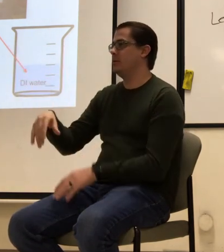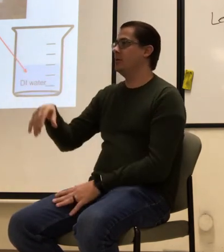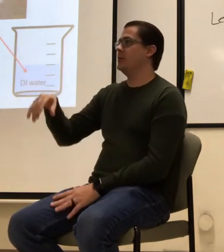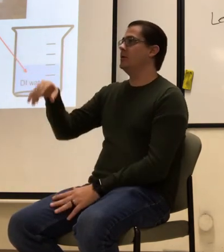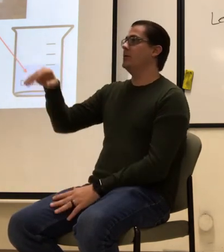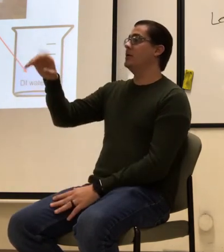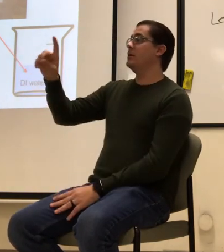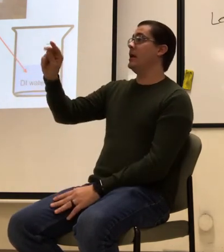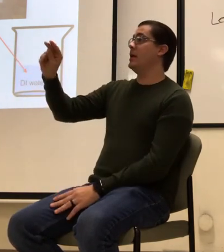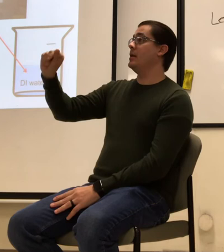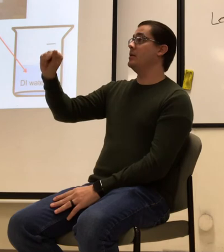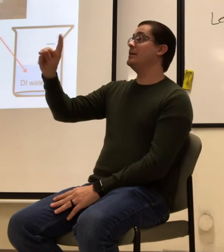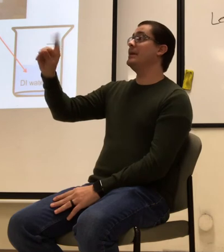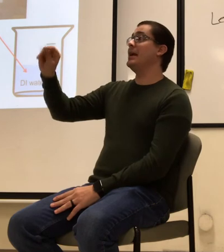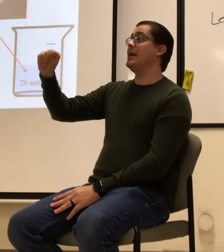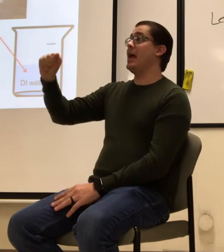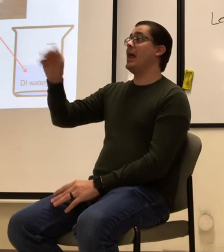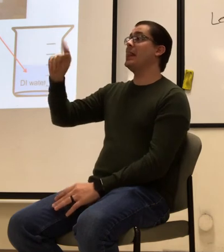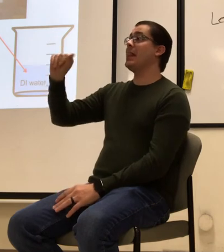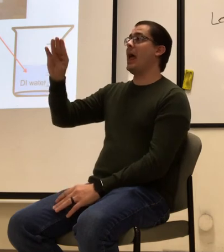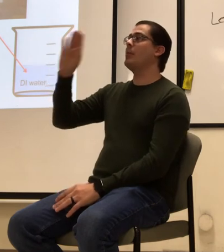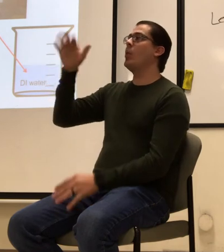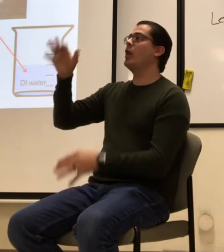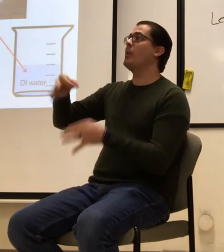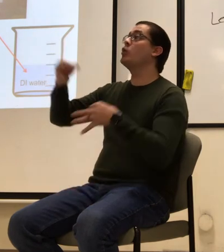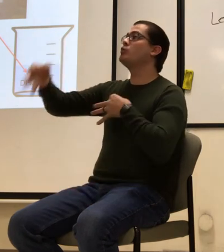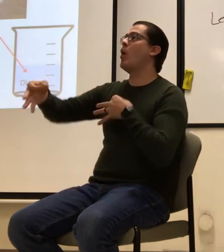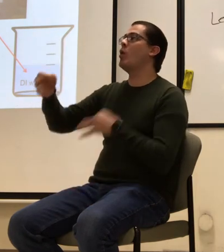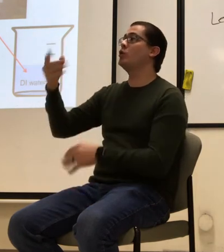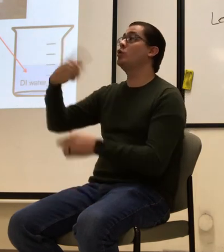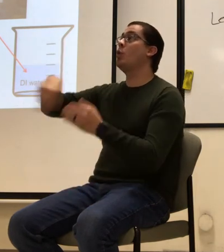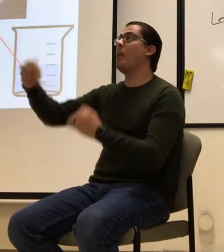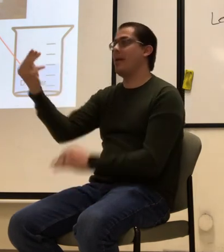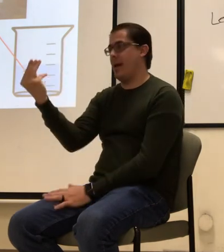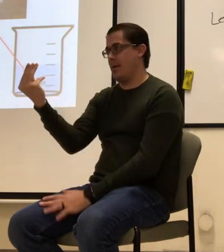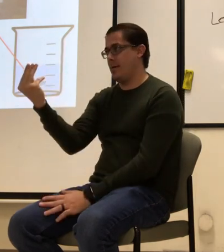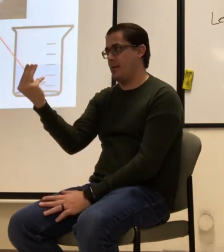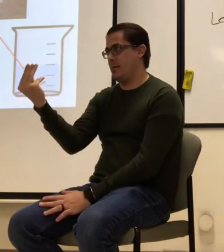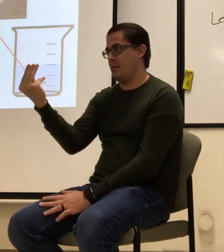DNA lab to Monday. Okay, so Monday will also be